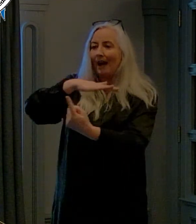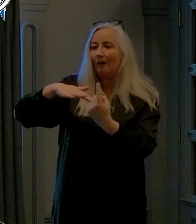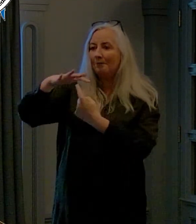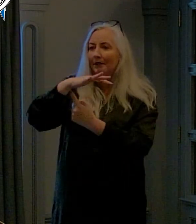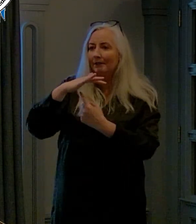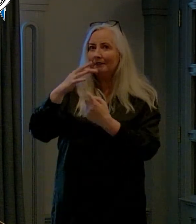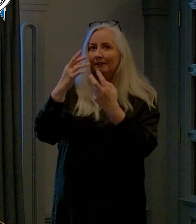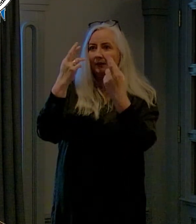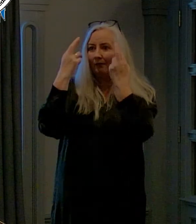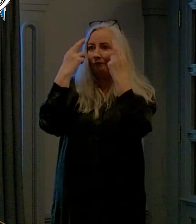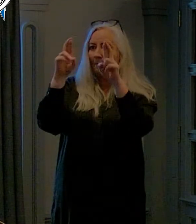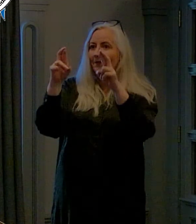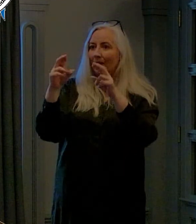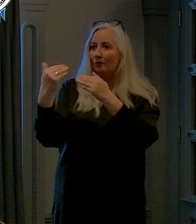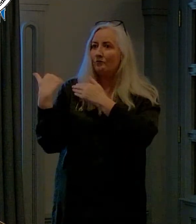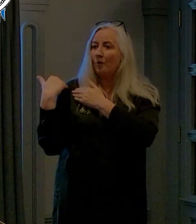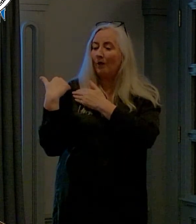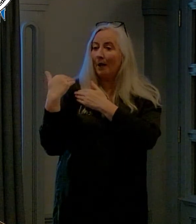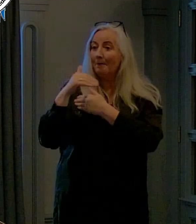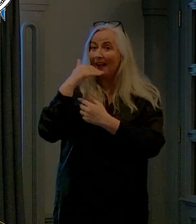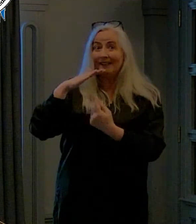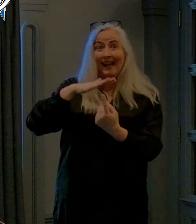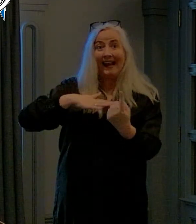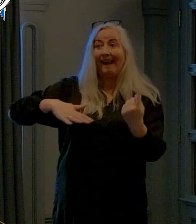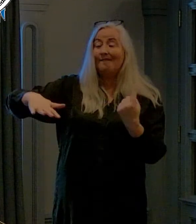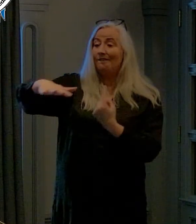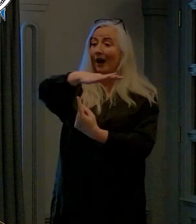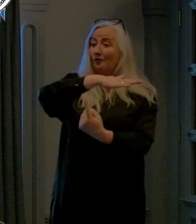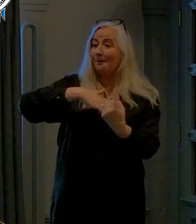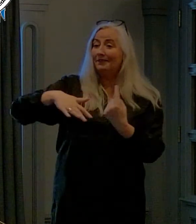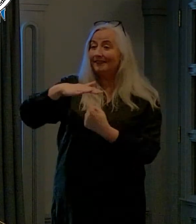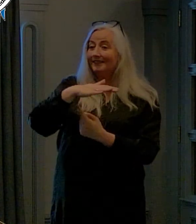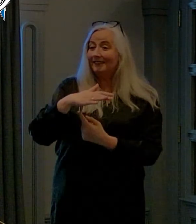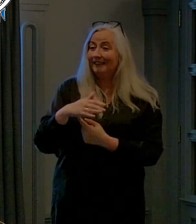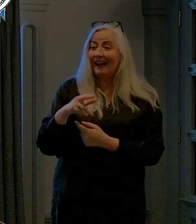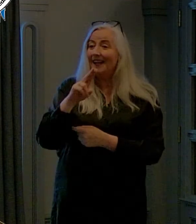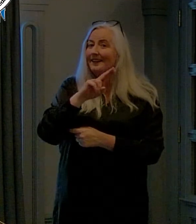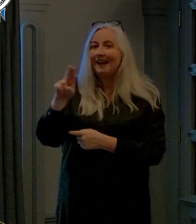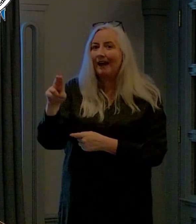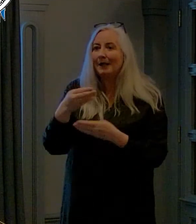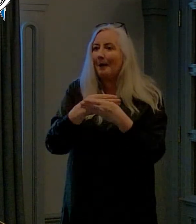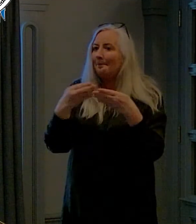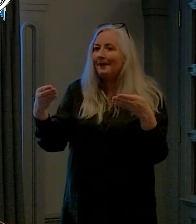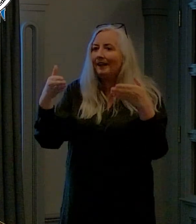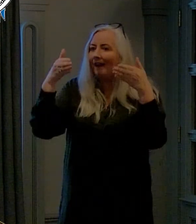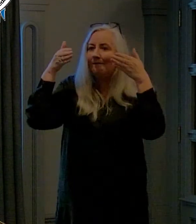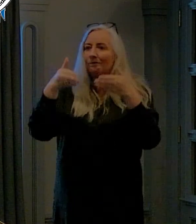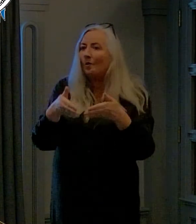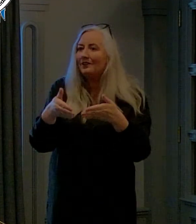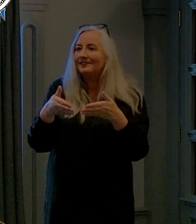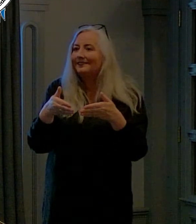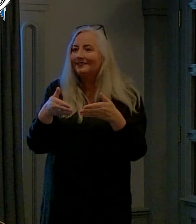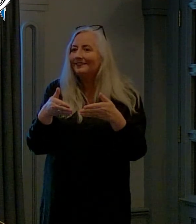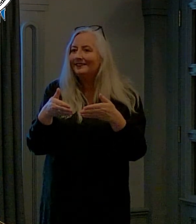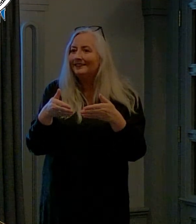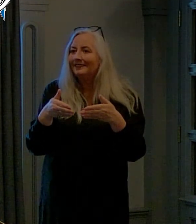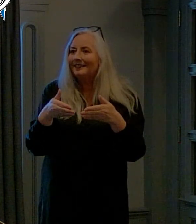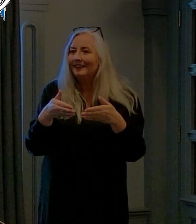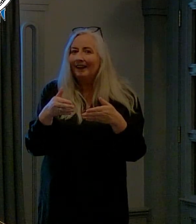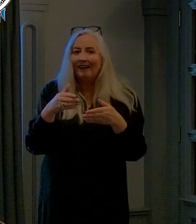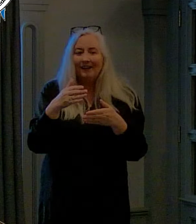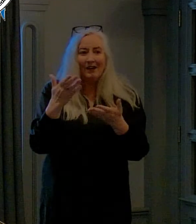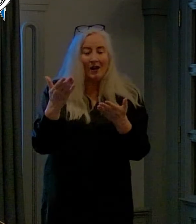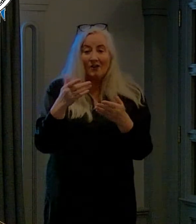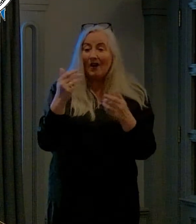guess, because the environment wouldn't necessarily be a large focus or primary focus of many of